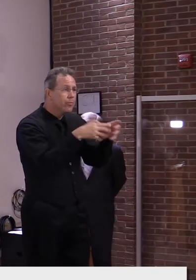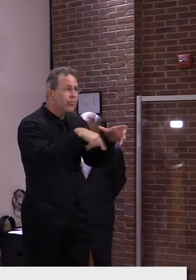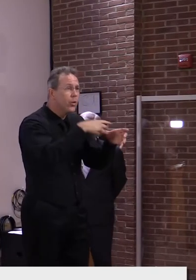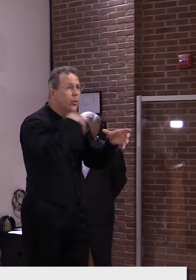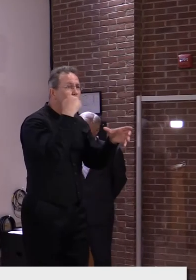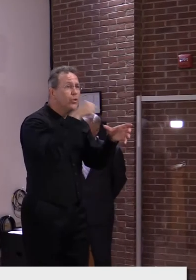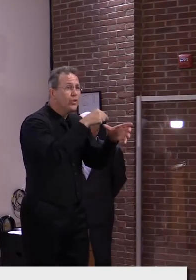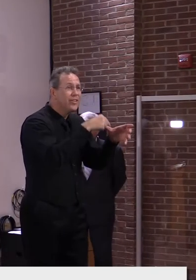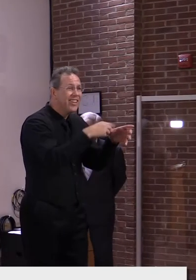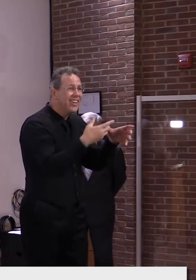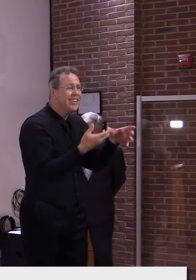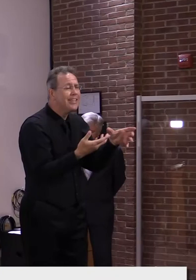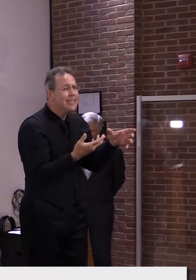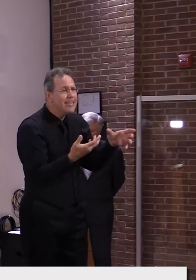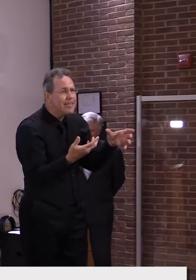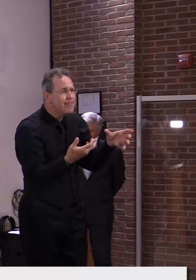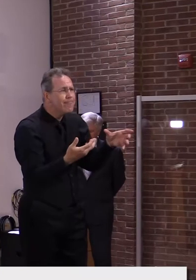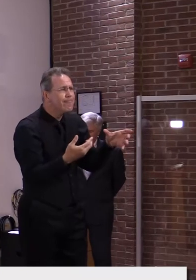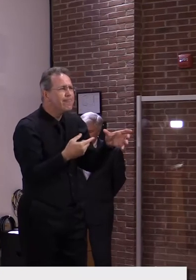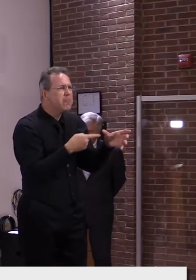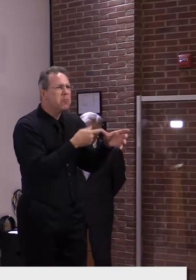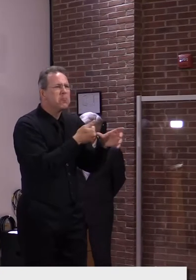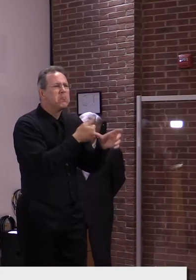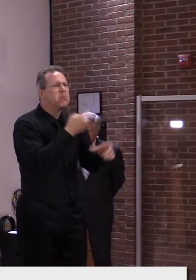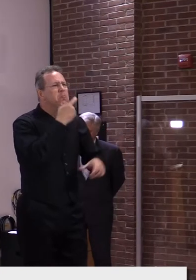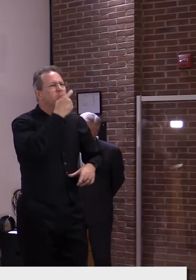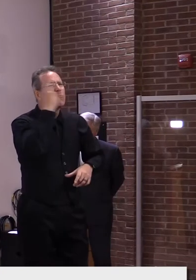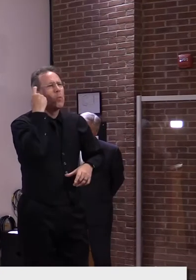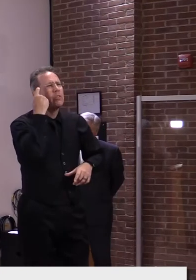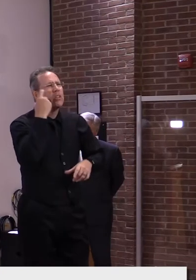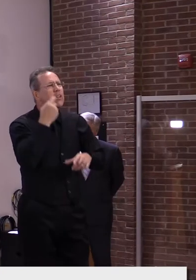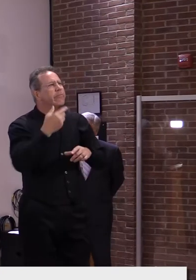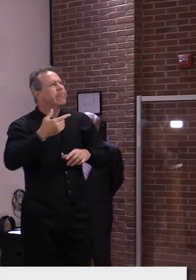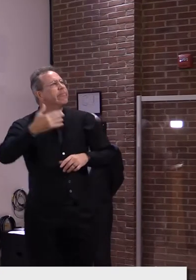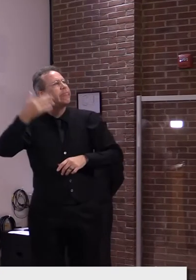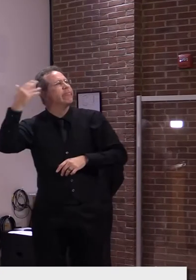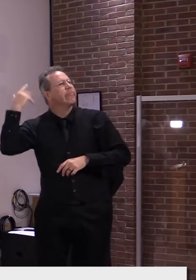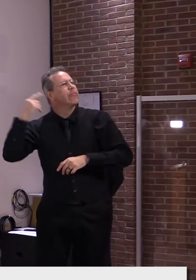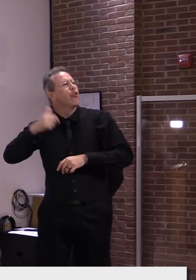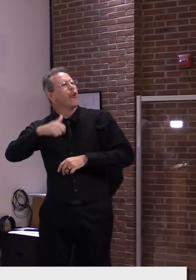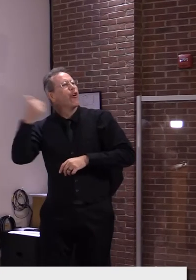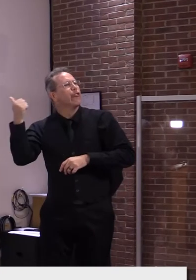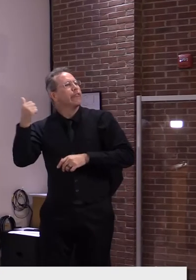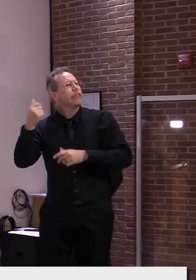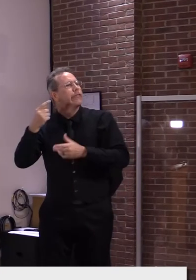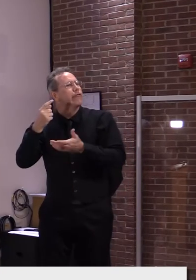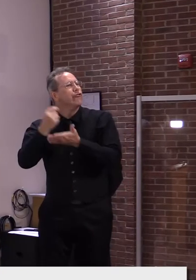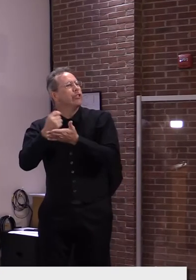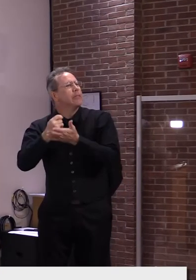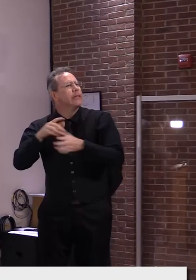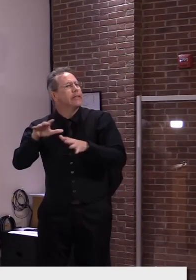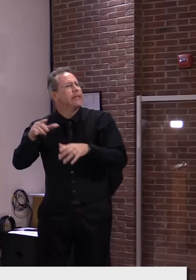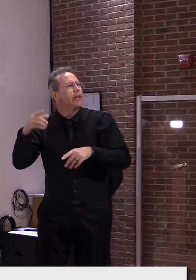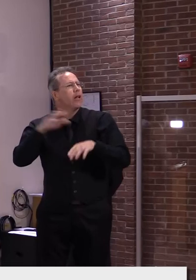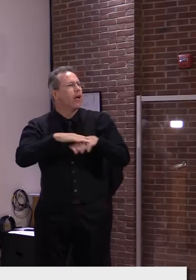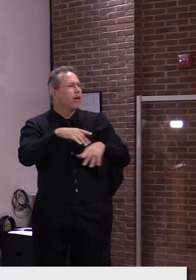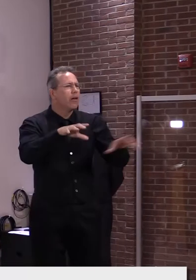longest memory, and memory of the U.S. in not so many positive ways